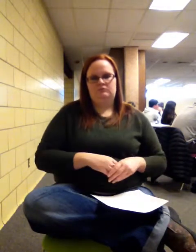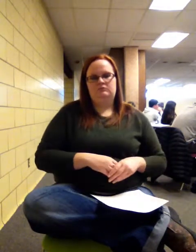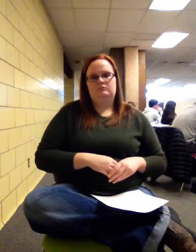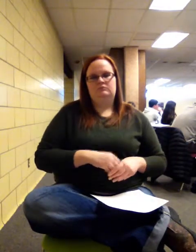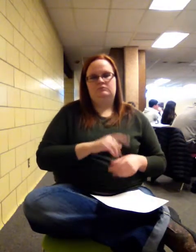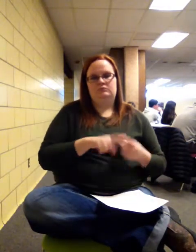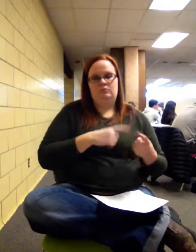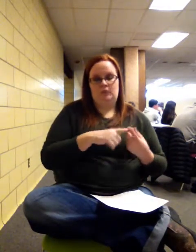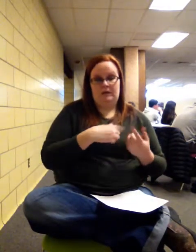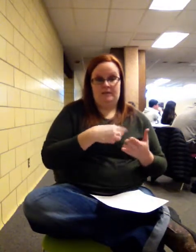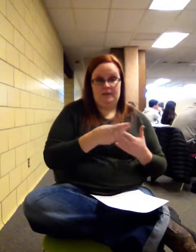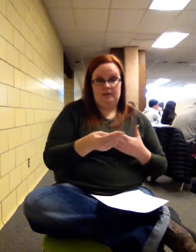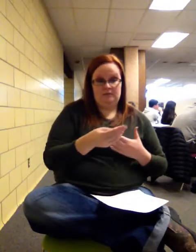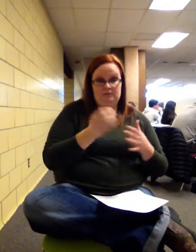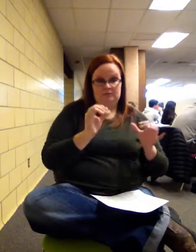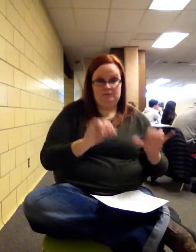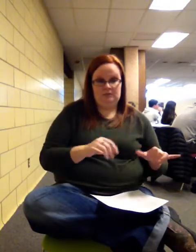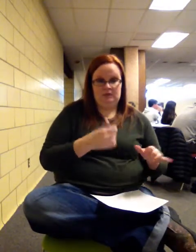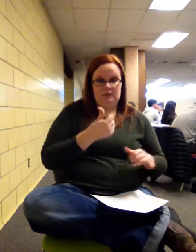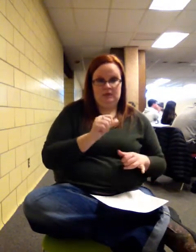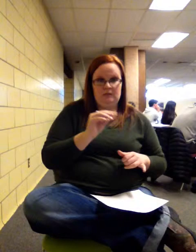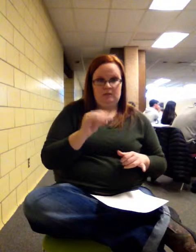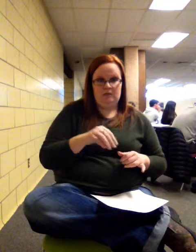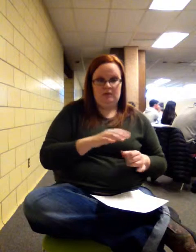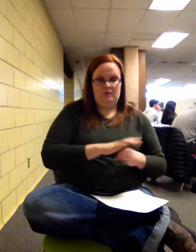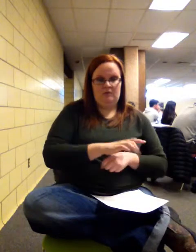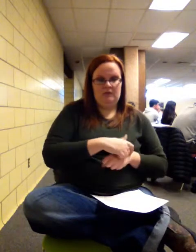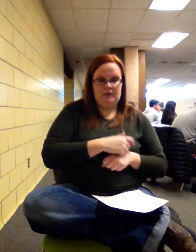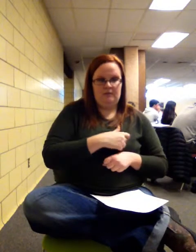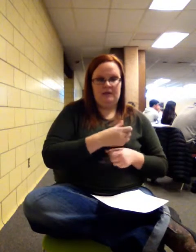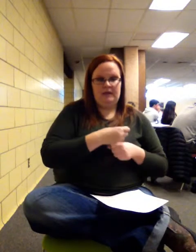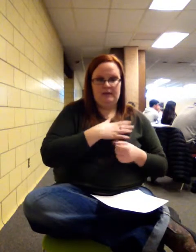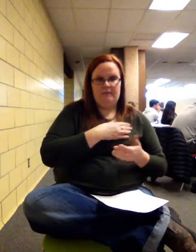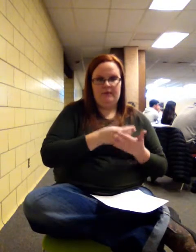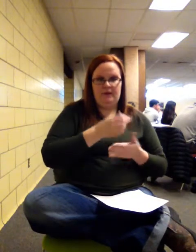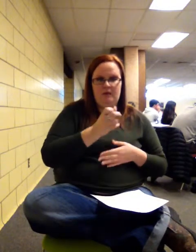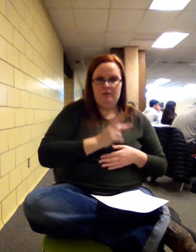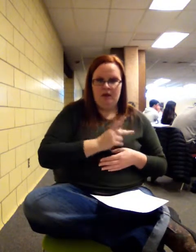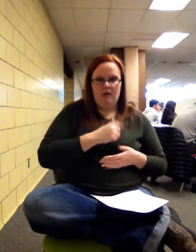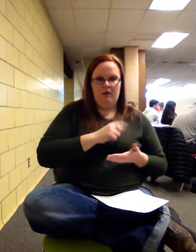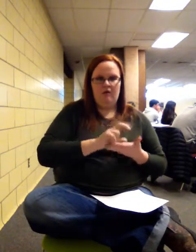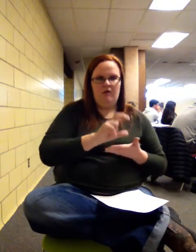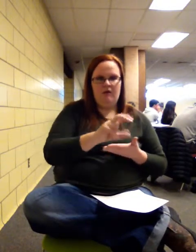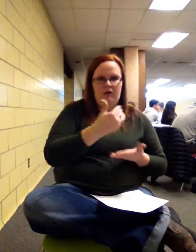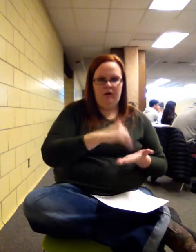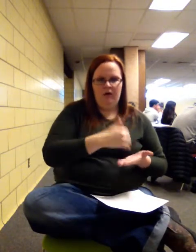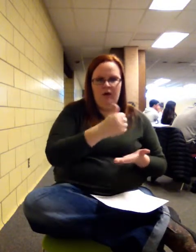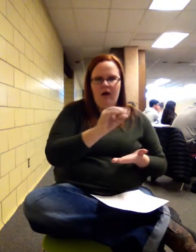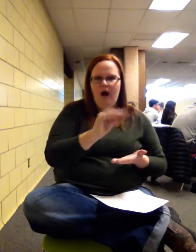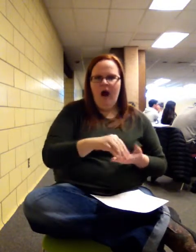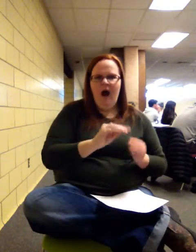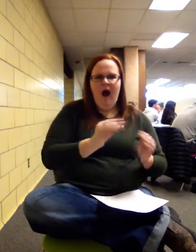it, they stayed 10% all along the way, I get my money back, I reinvest at 10%, there's really no issue.